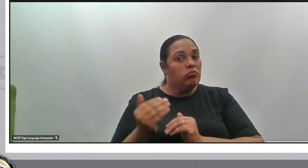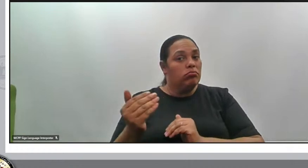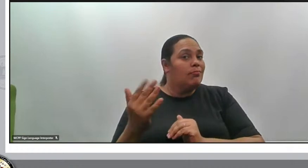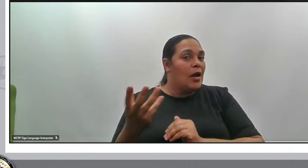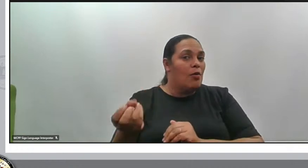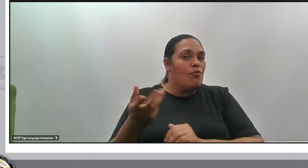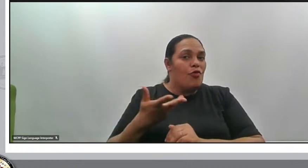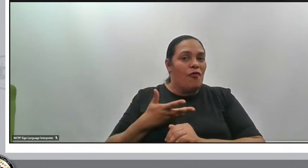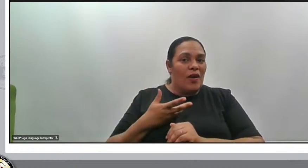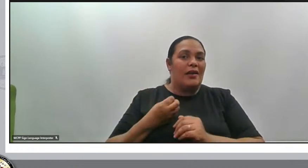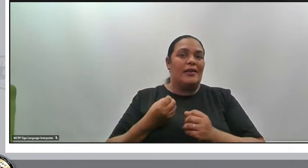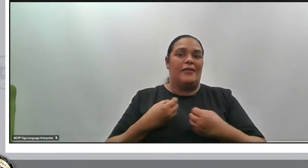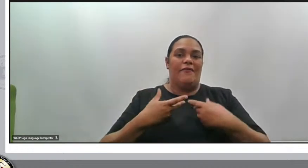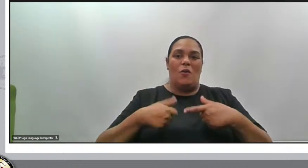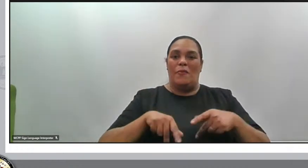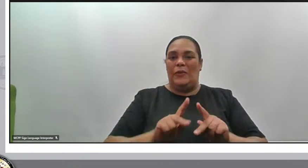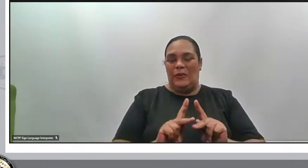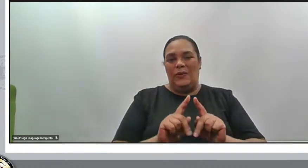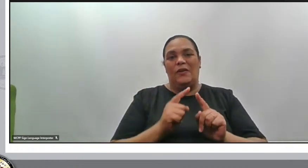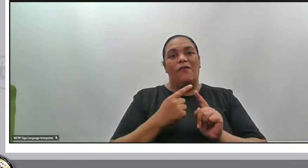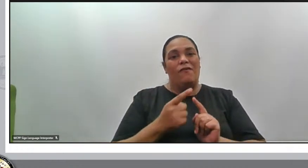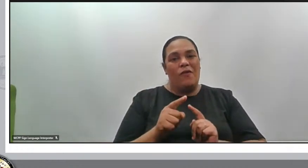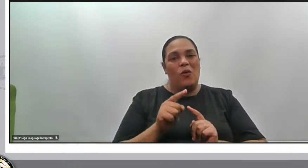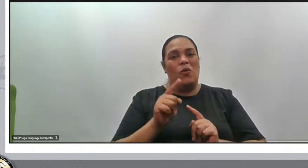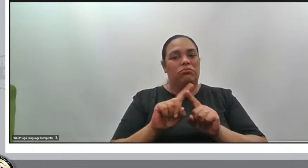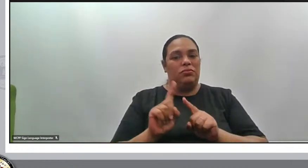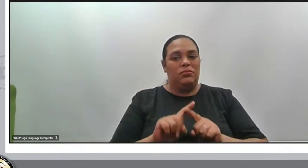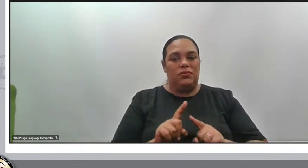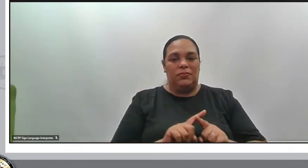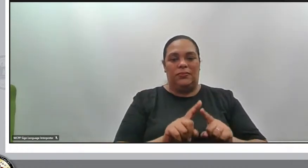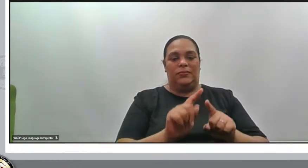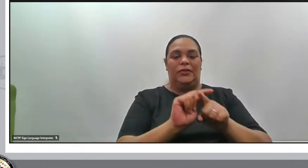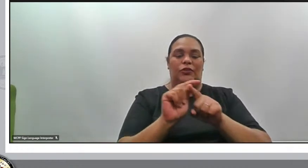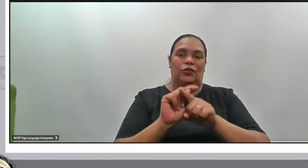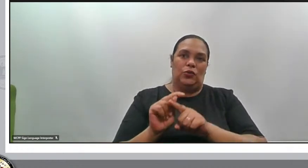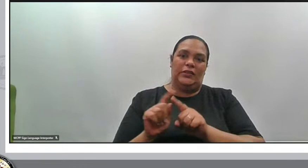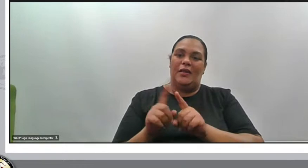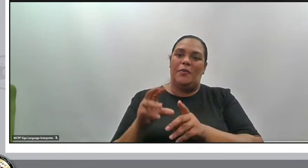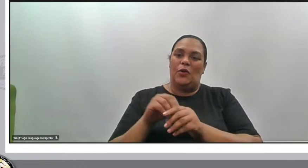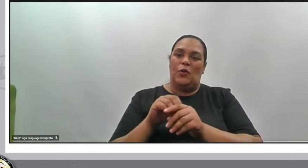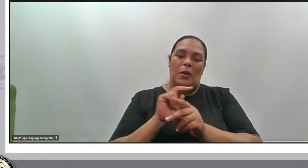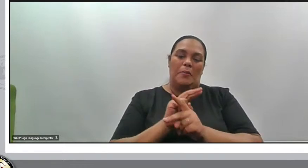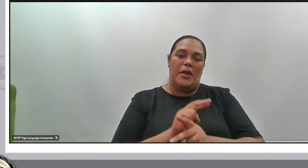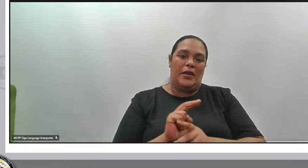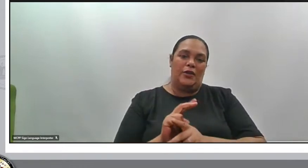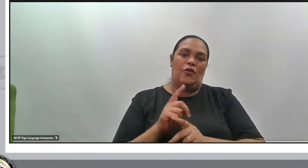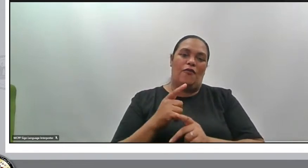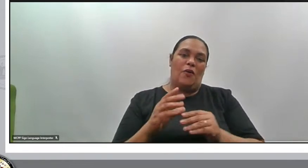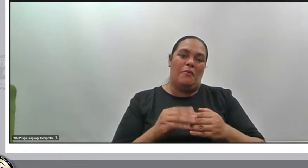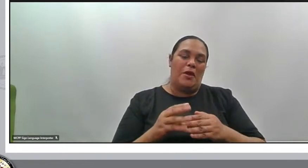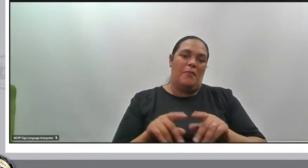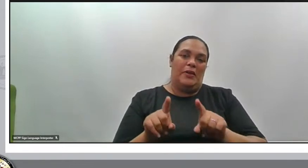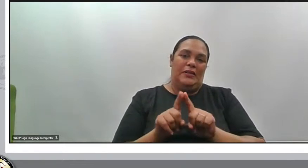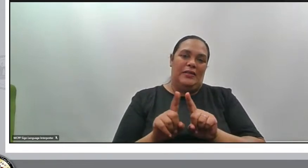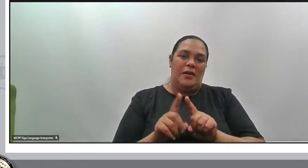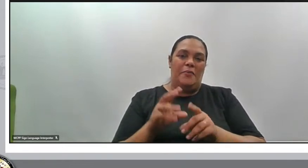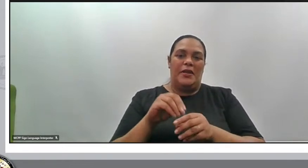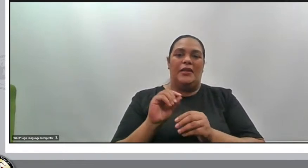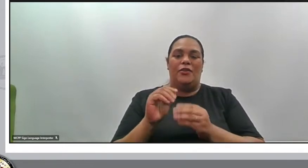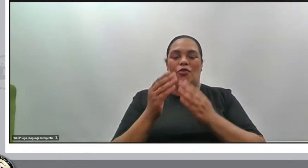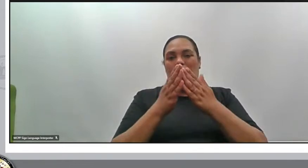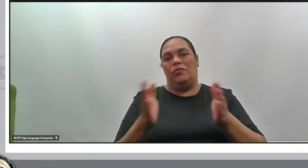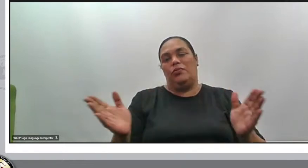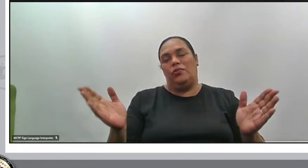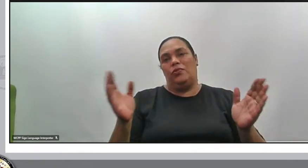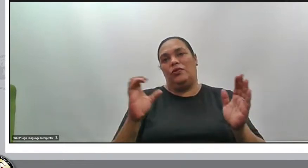provide us with opportunities for different kinds of training, including mentoring for members as well within the broader kind of